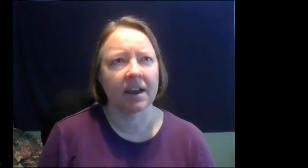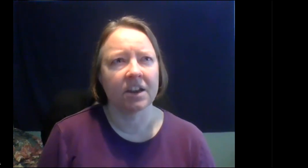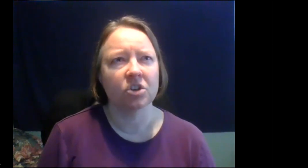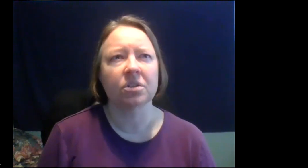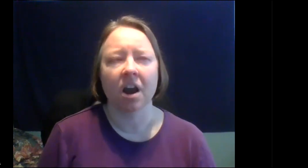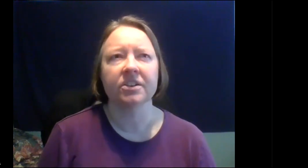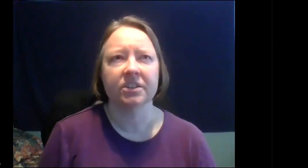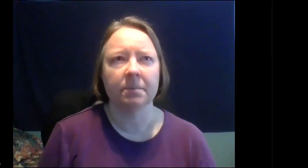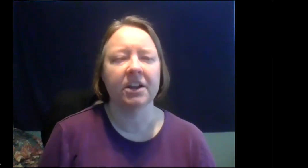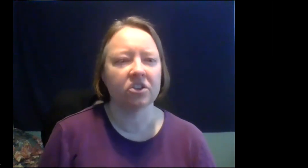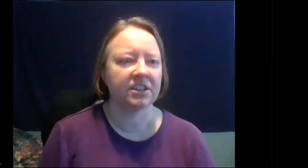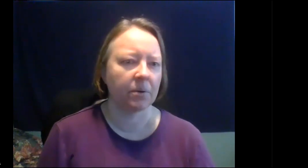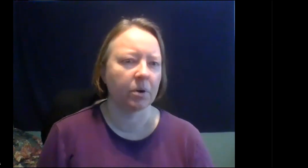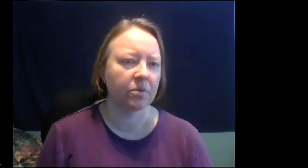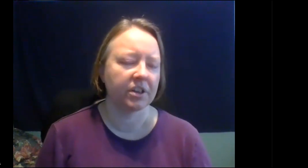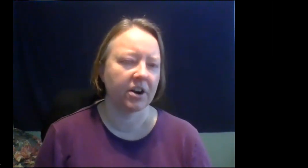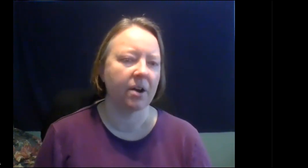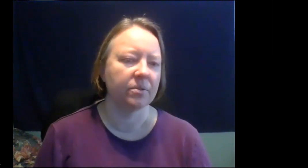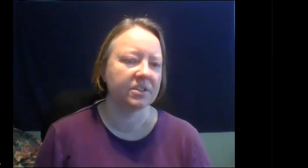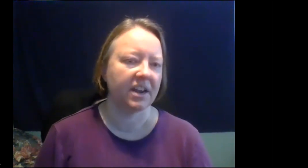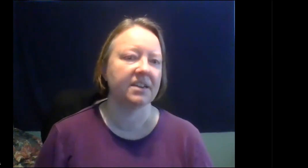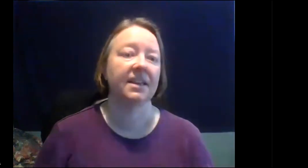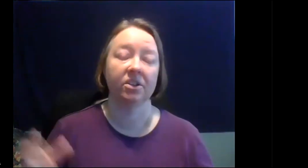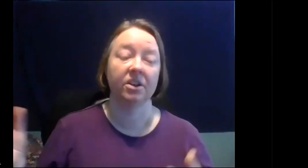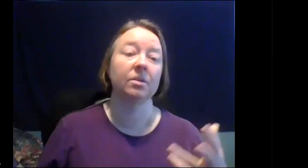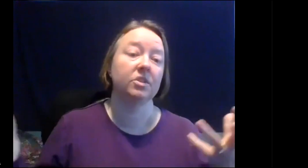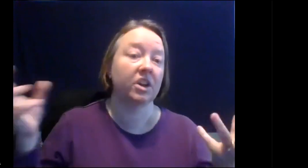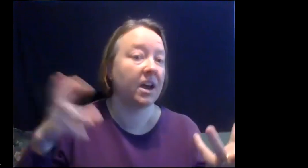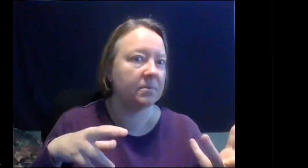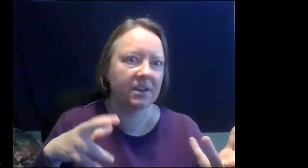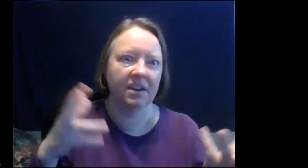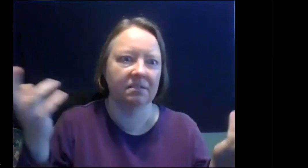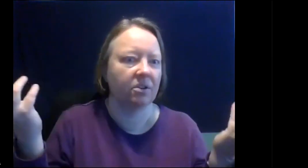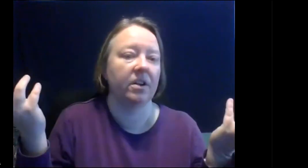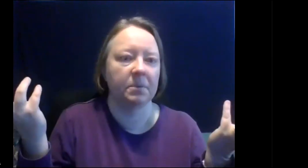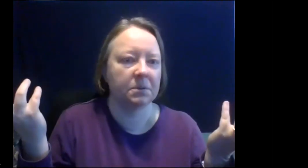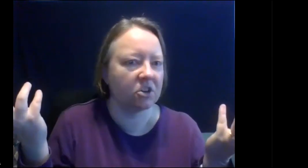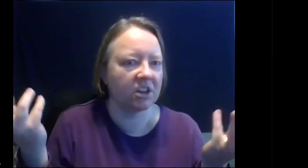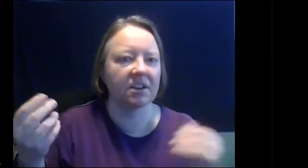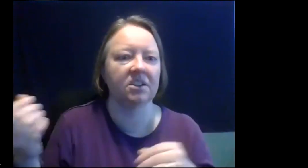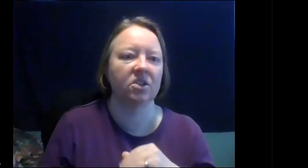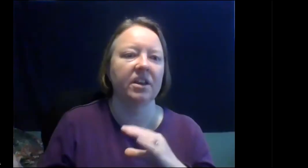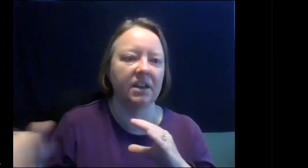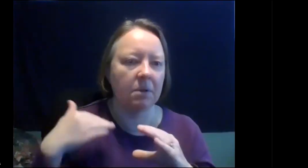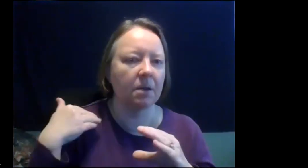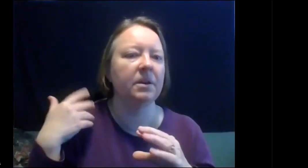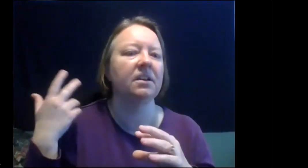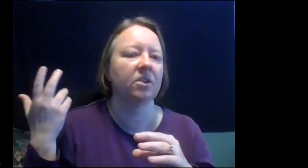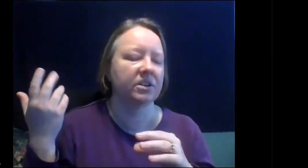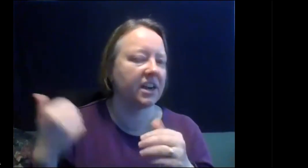And there are some agencies I work for that are out of state that'll hear of a job, say in Grand Rapids, Michigan. And so they'll email me or